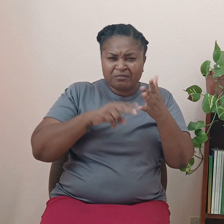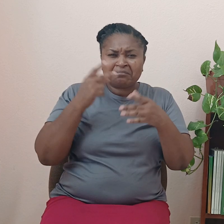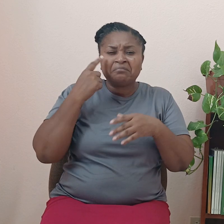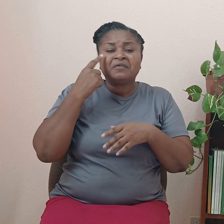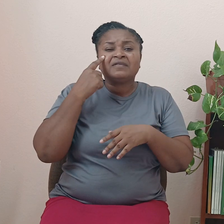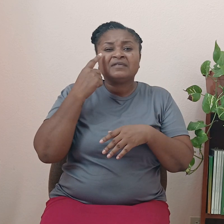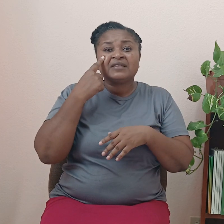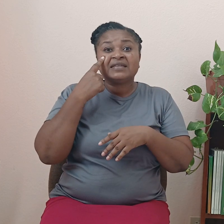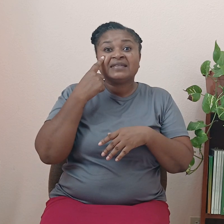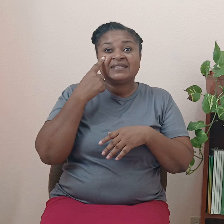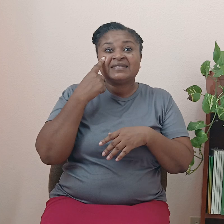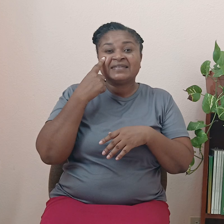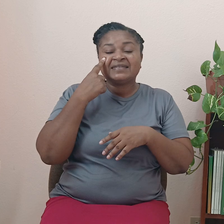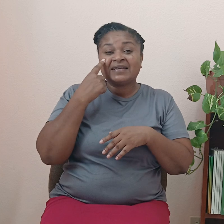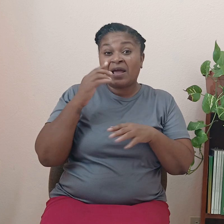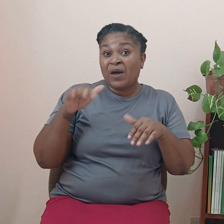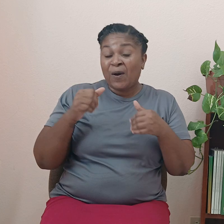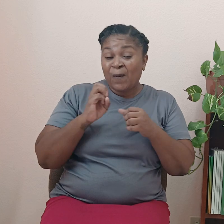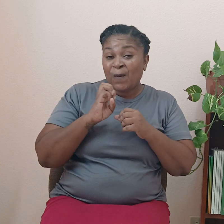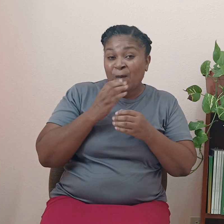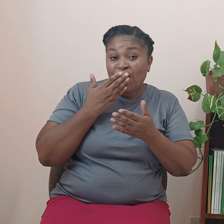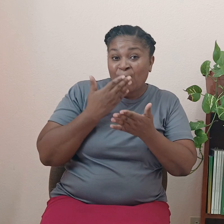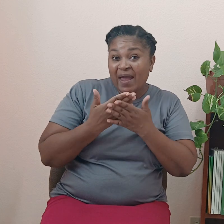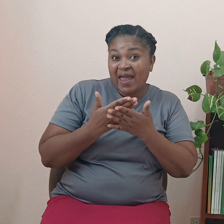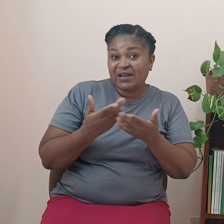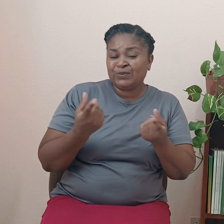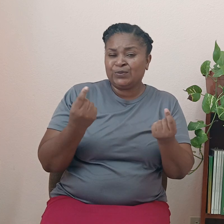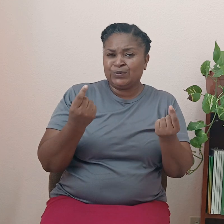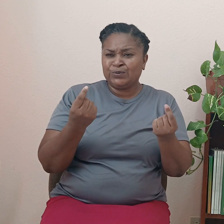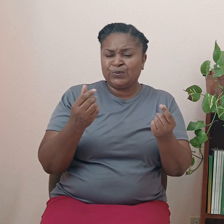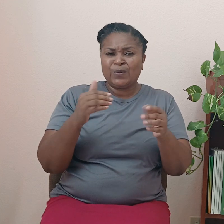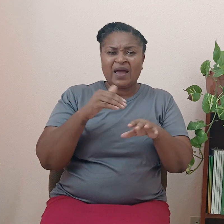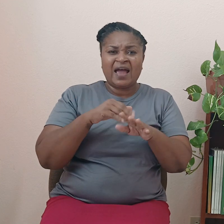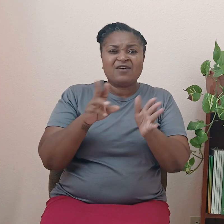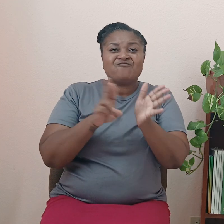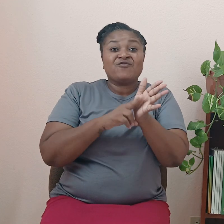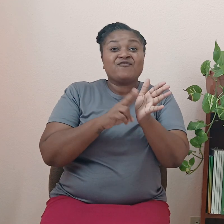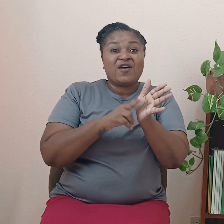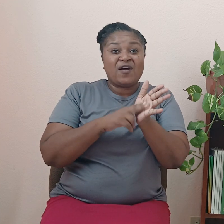and how well you do at rhyming words.